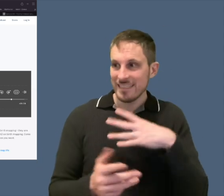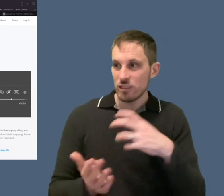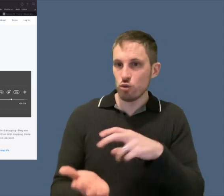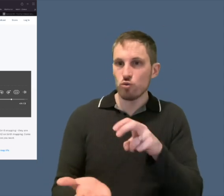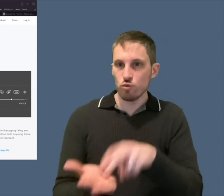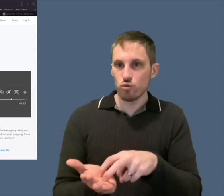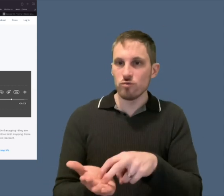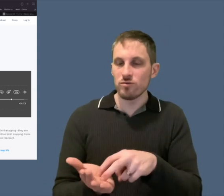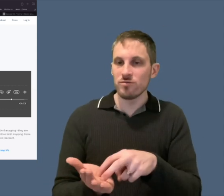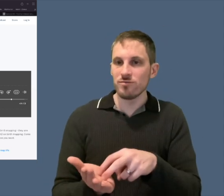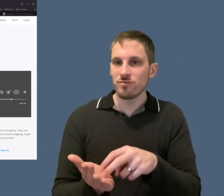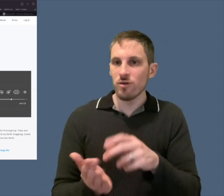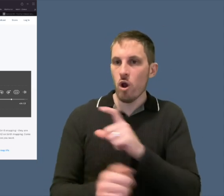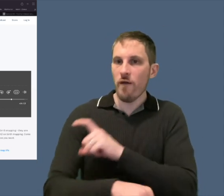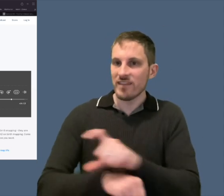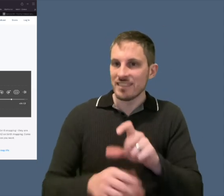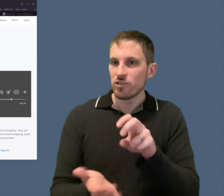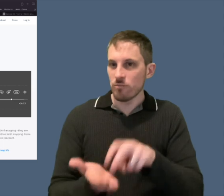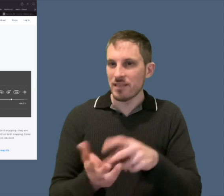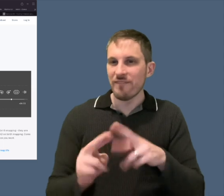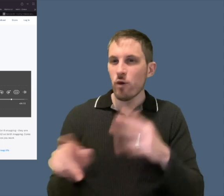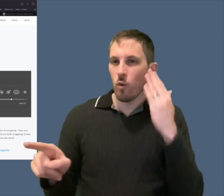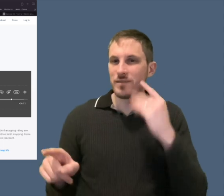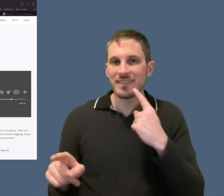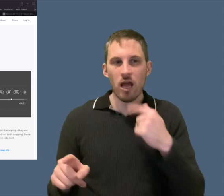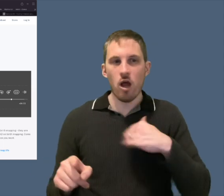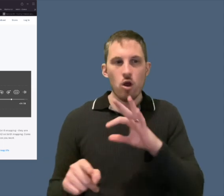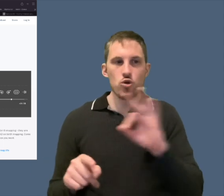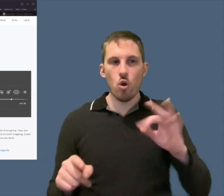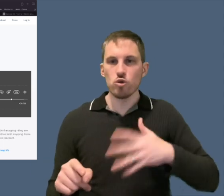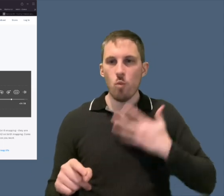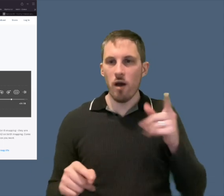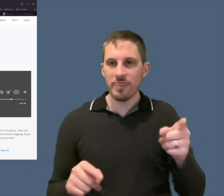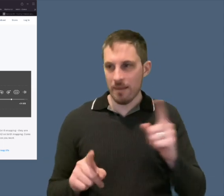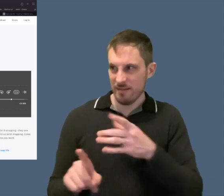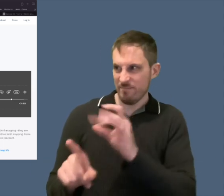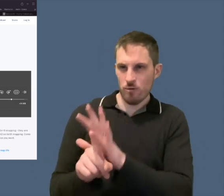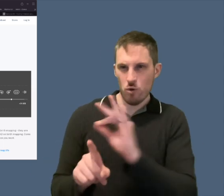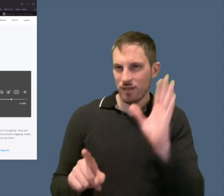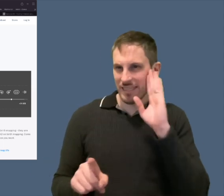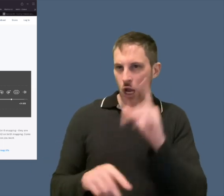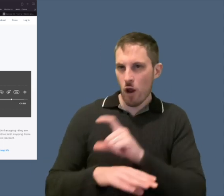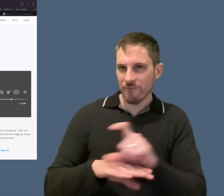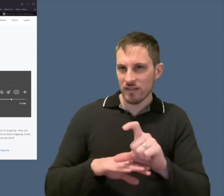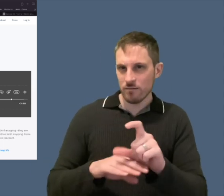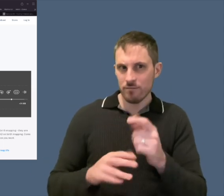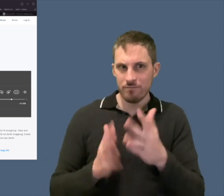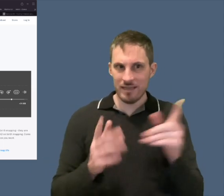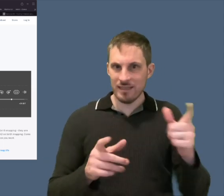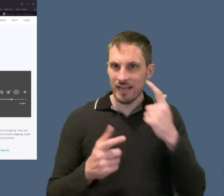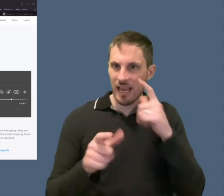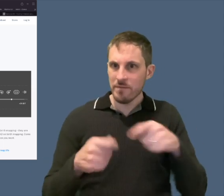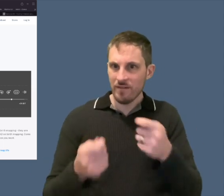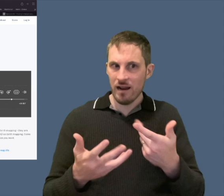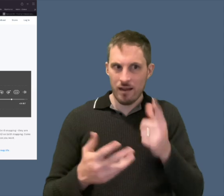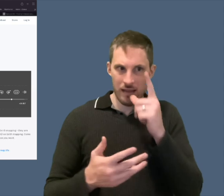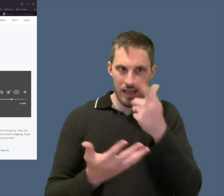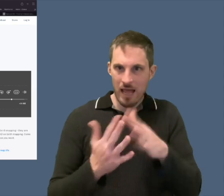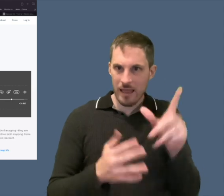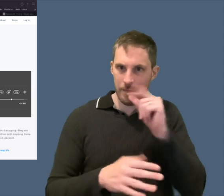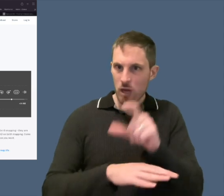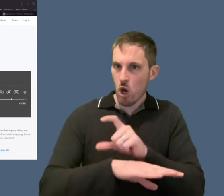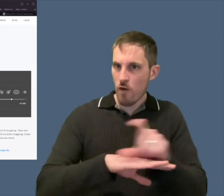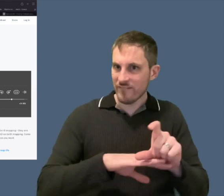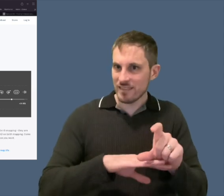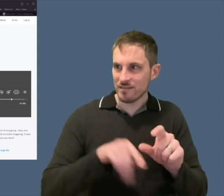with confidence. So if a woman says, no, I don't want that, but doesn't sound confident, how can the care provider be confident